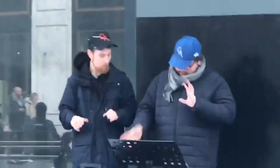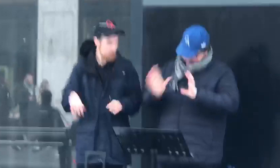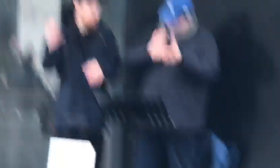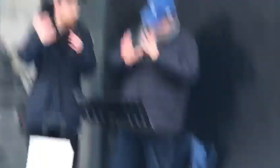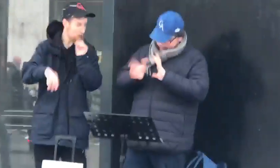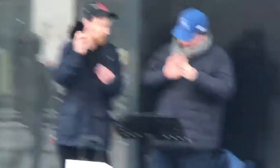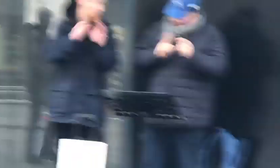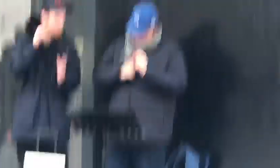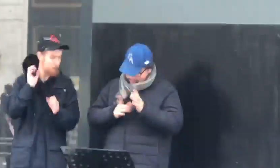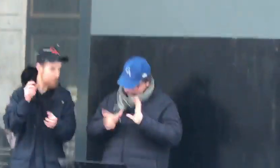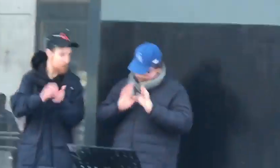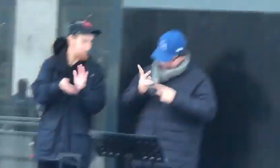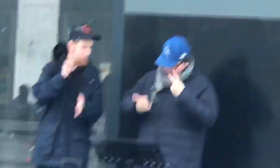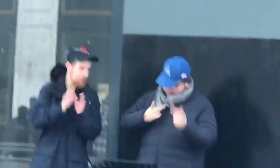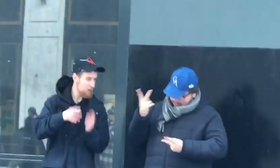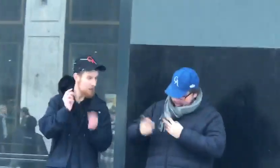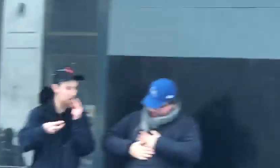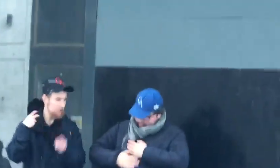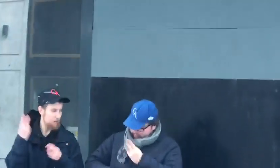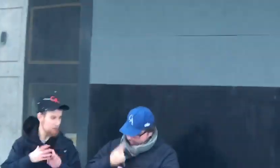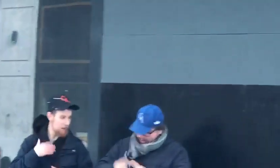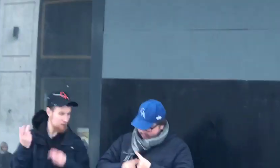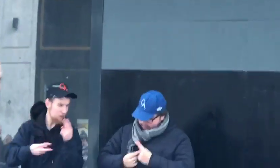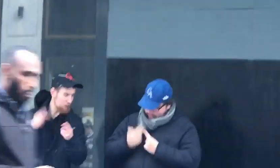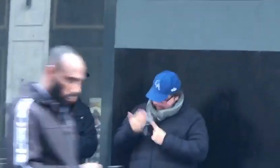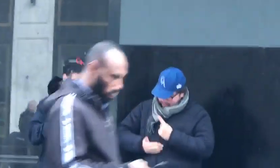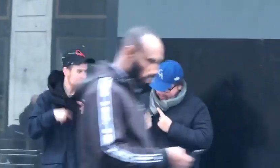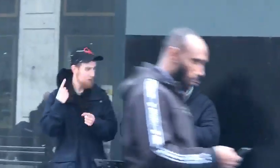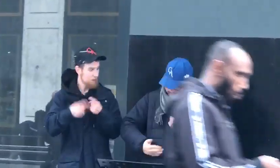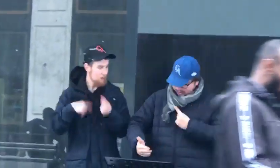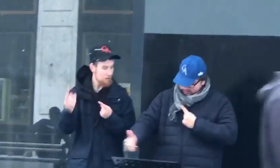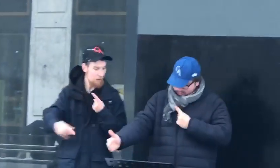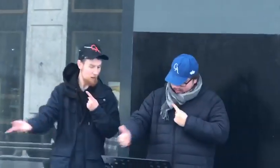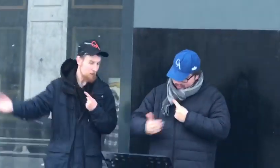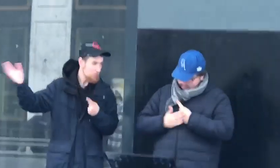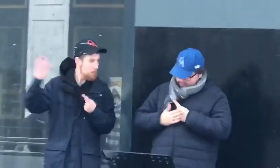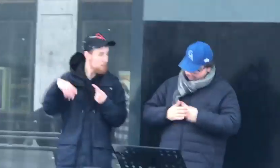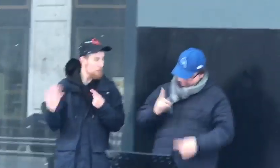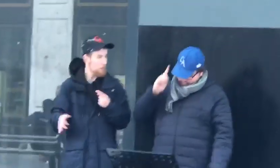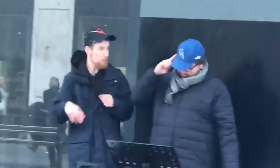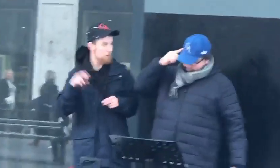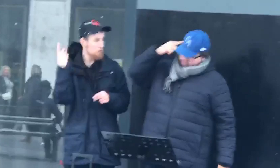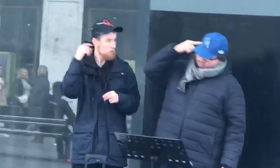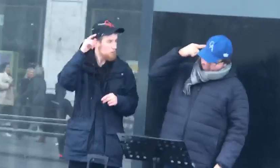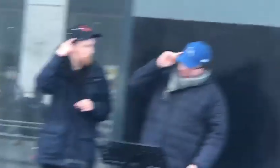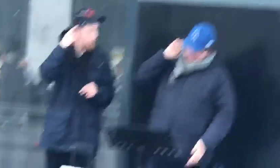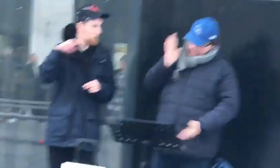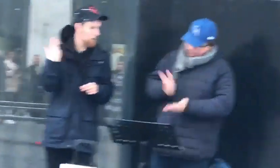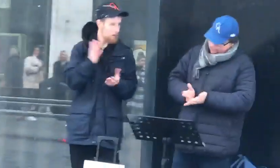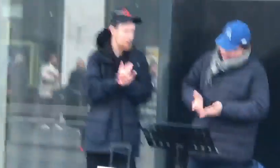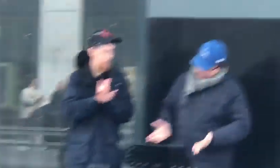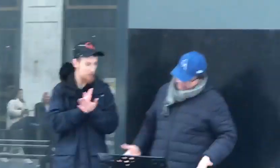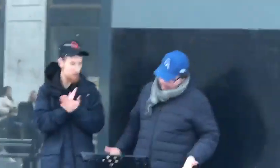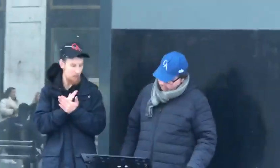Drinking from plastic cups, singing love is forever and never. Well, I guess that was